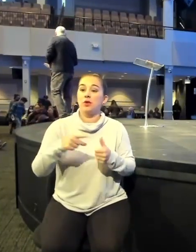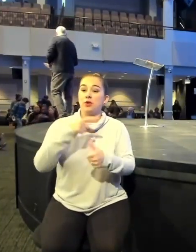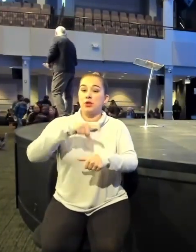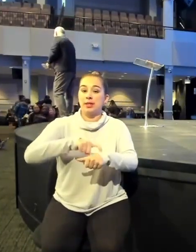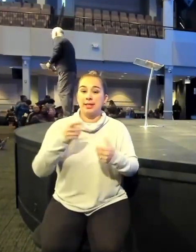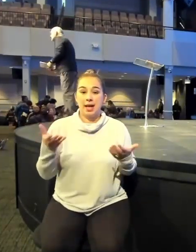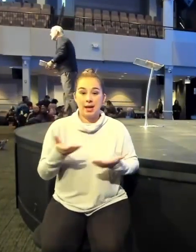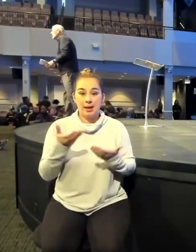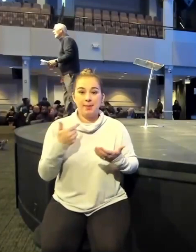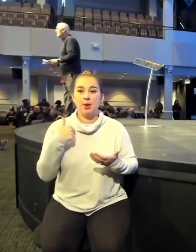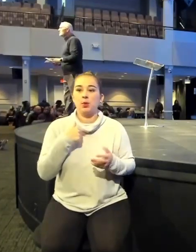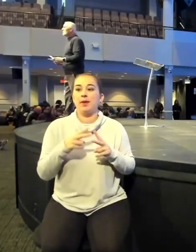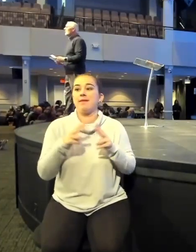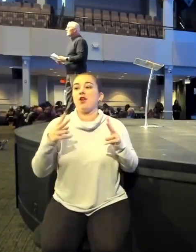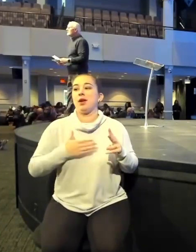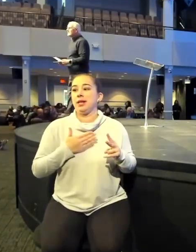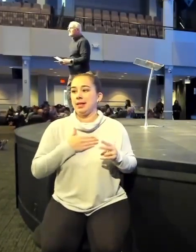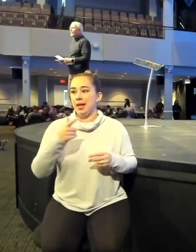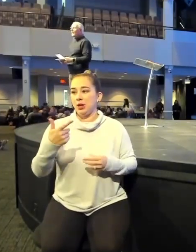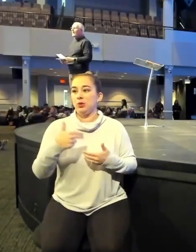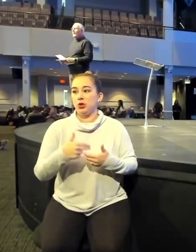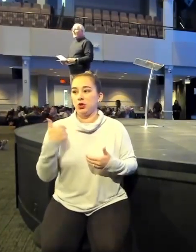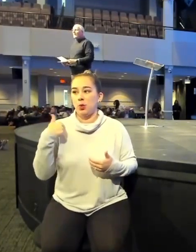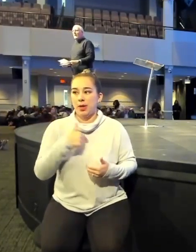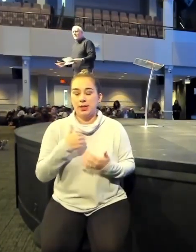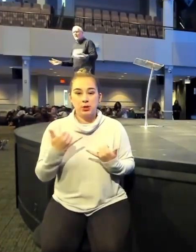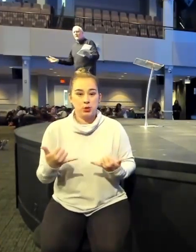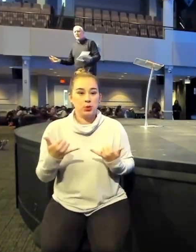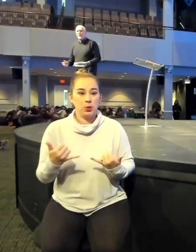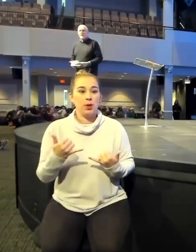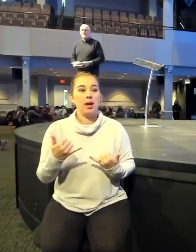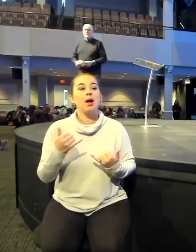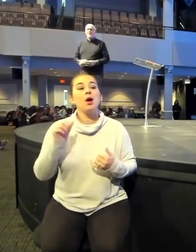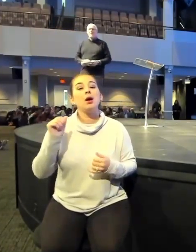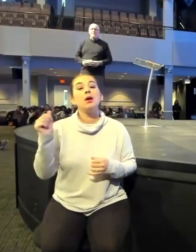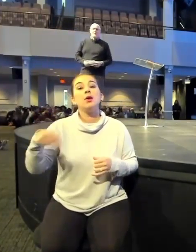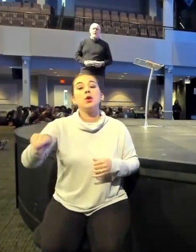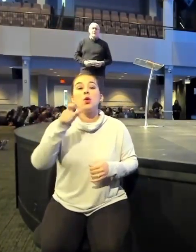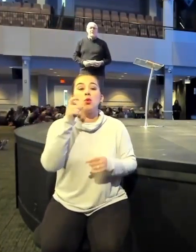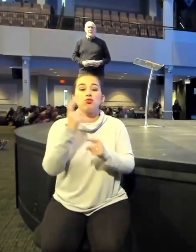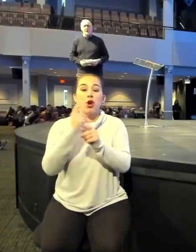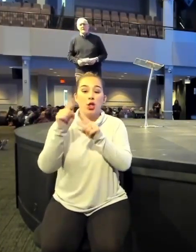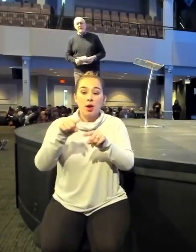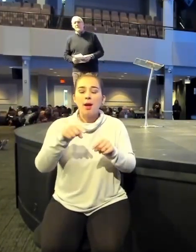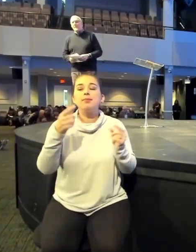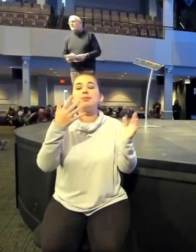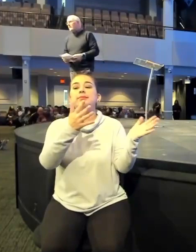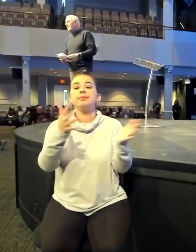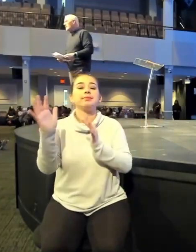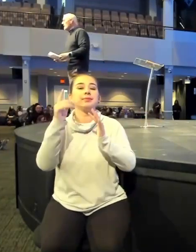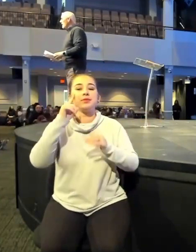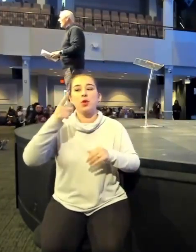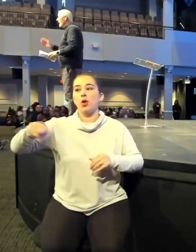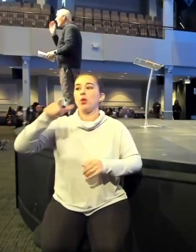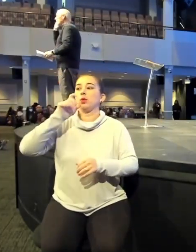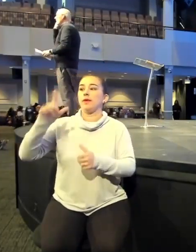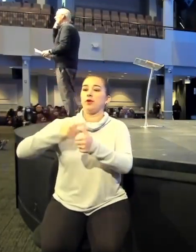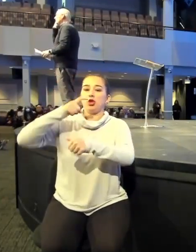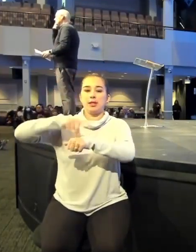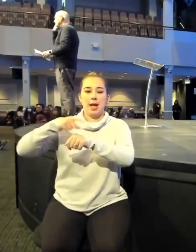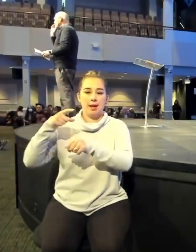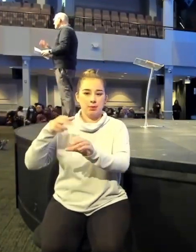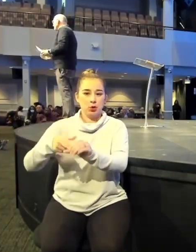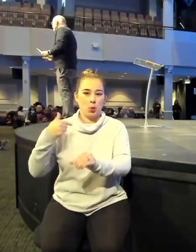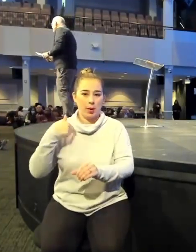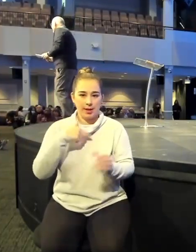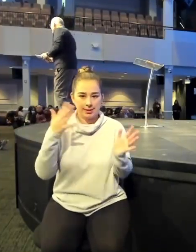first time, we're especially glad that you are with us this morning. I'm going to ask all of our regulars to give a good round of applause to those with us for the first time. You do that.